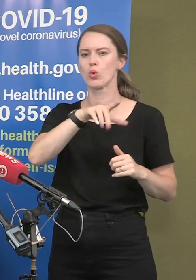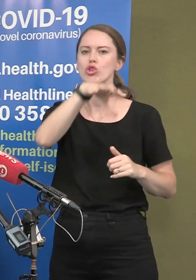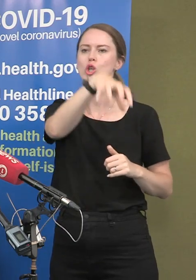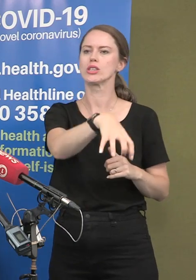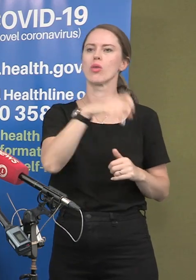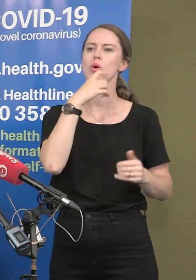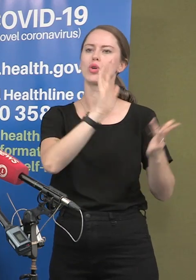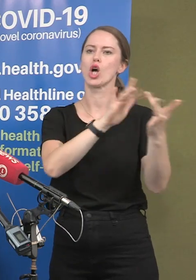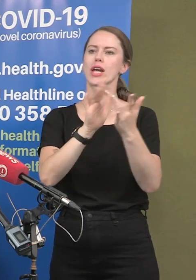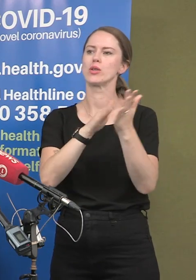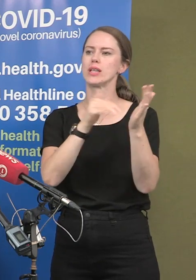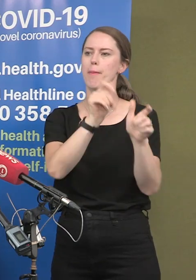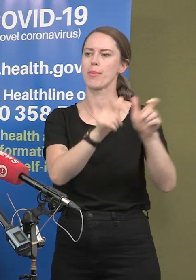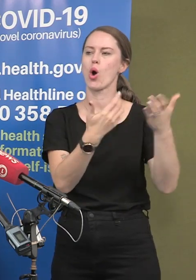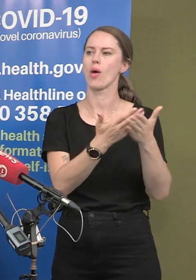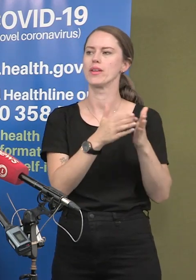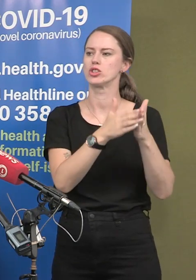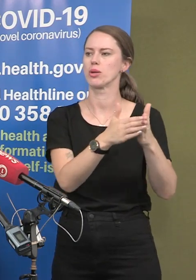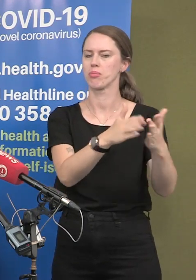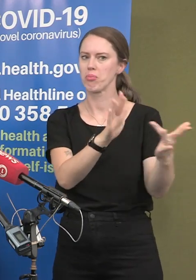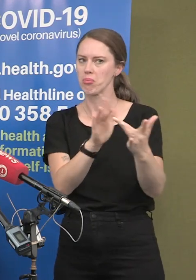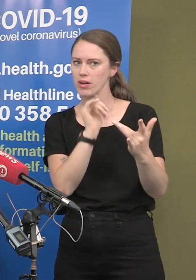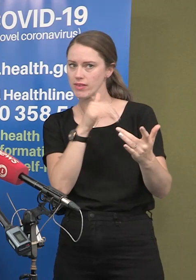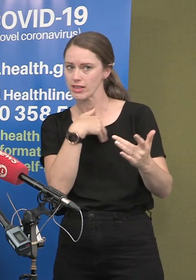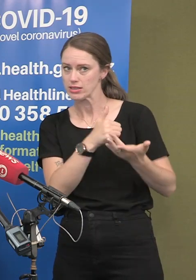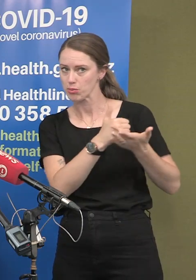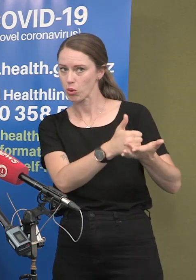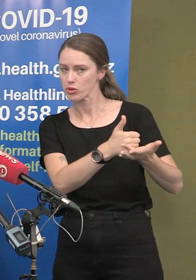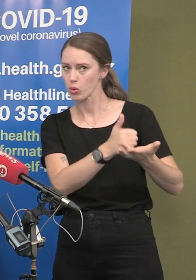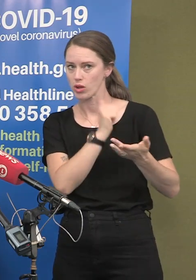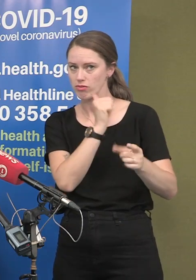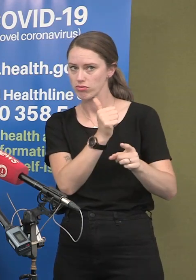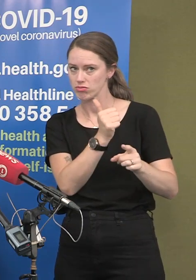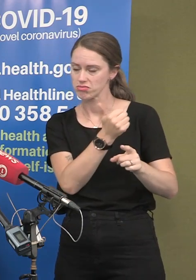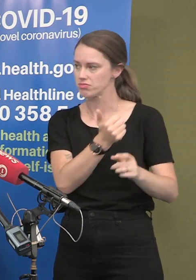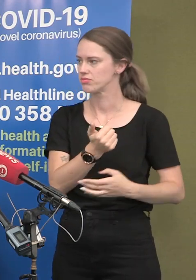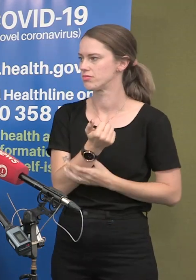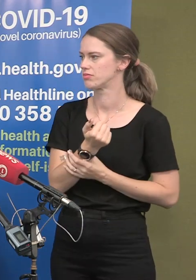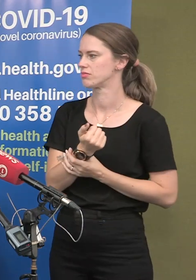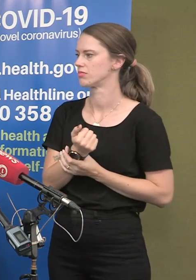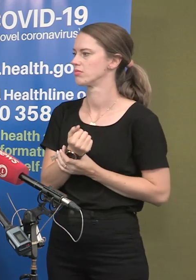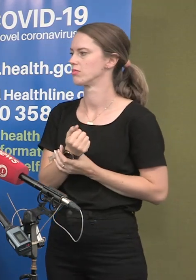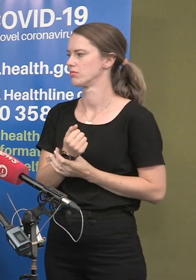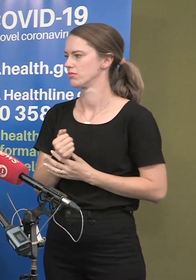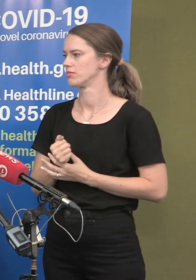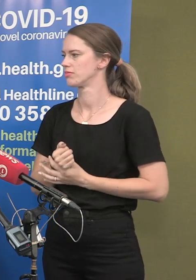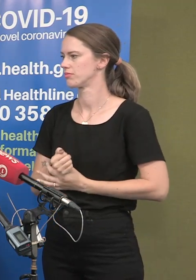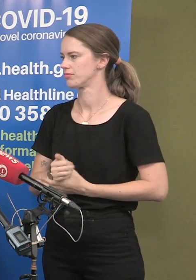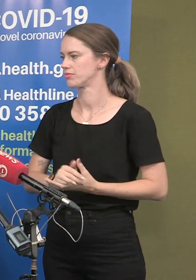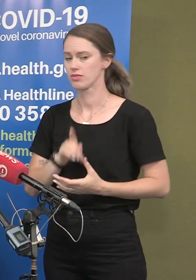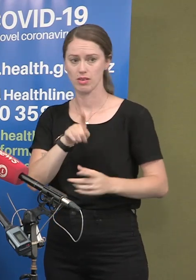to any New Zealanders on board that ship and just seeing if they needed any support or if they had any symptoms. Is that, would they have to